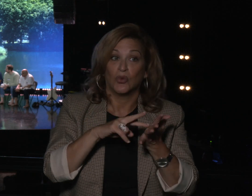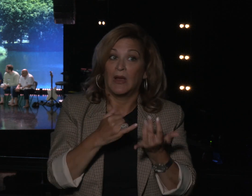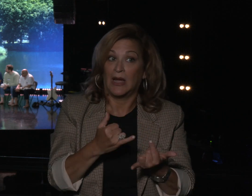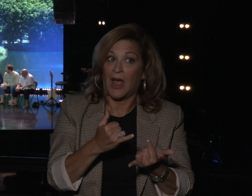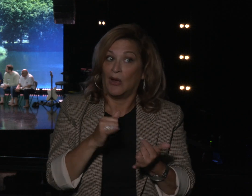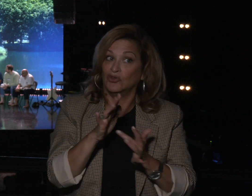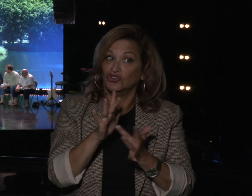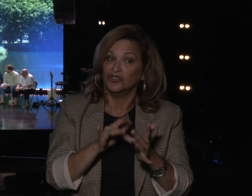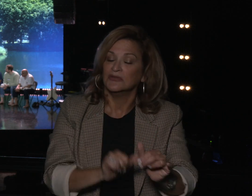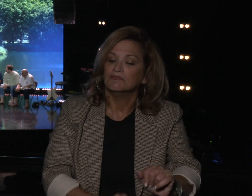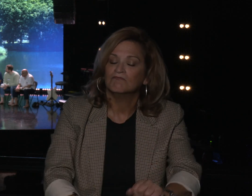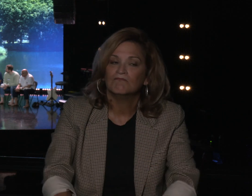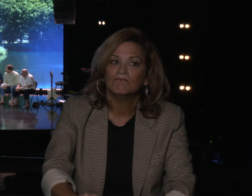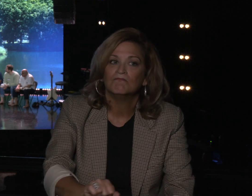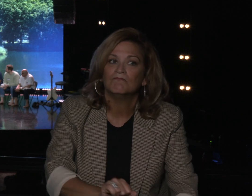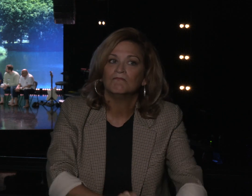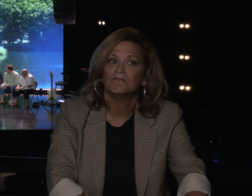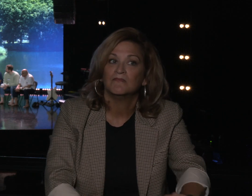Towel.